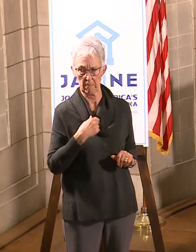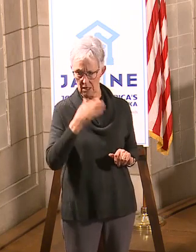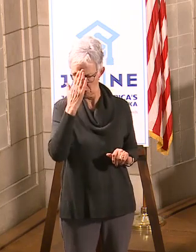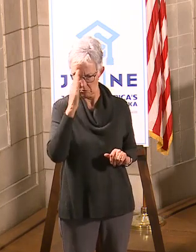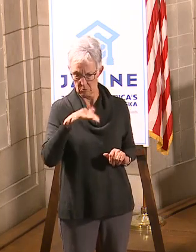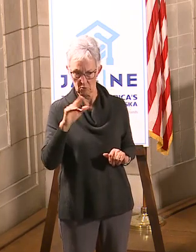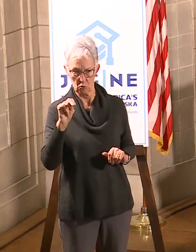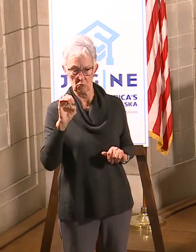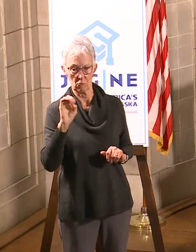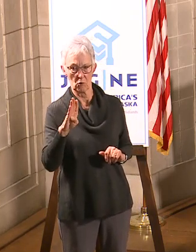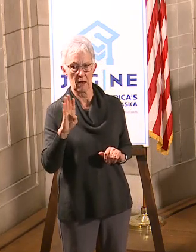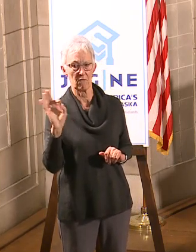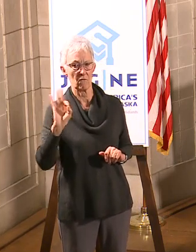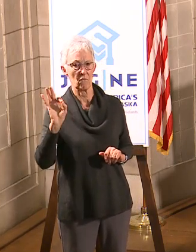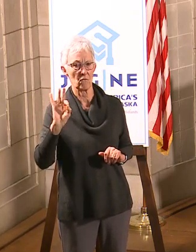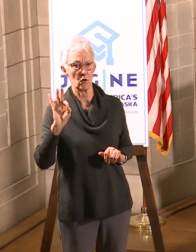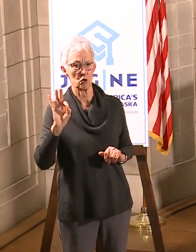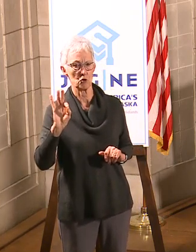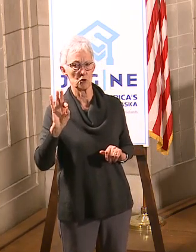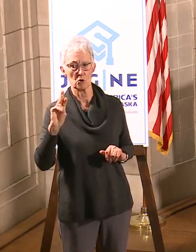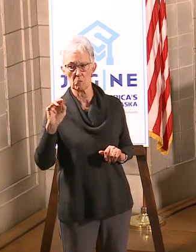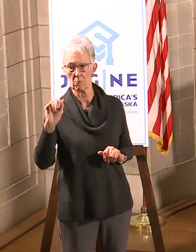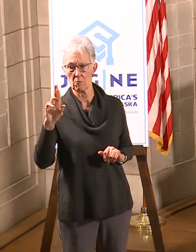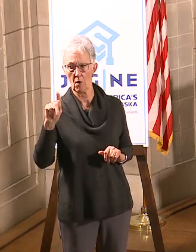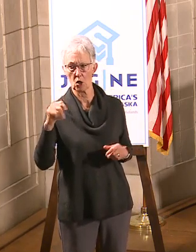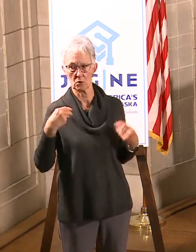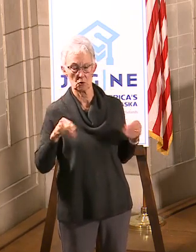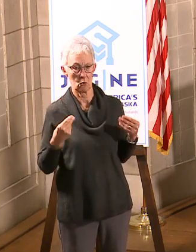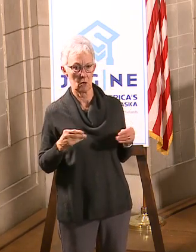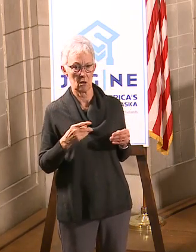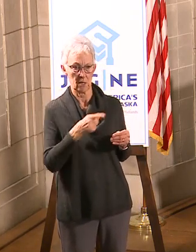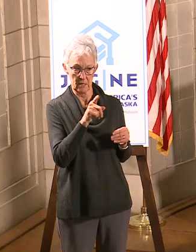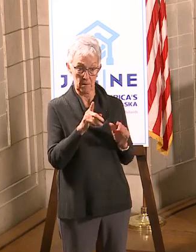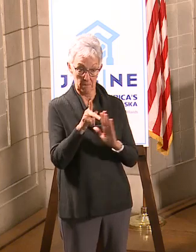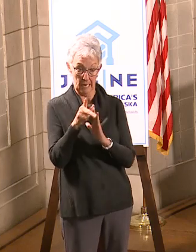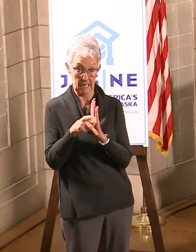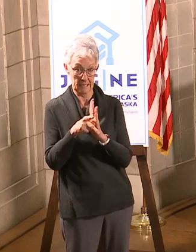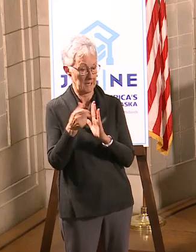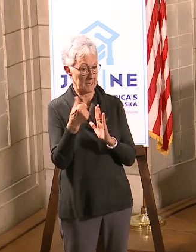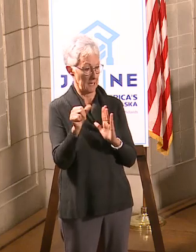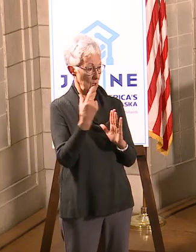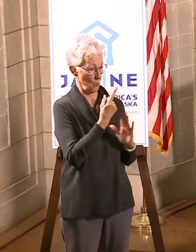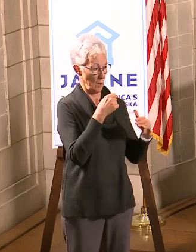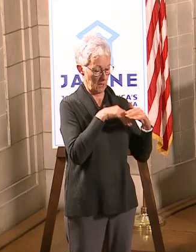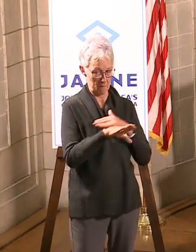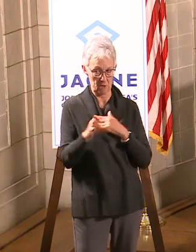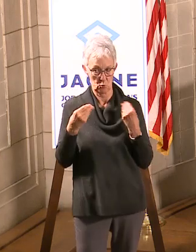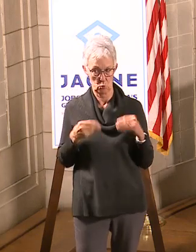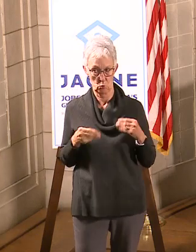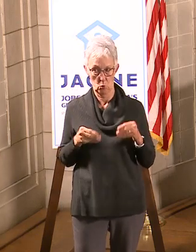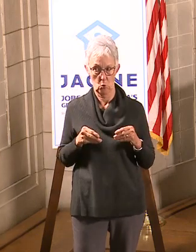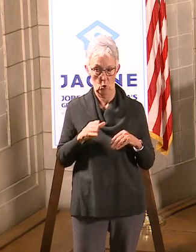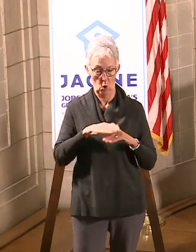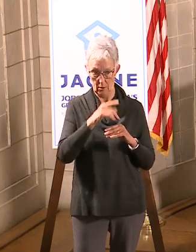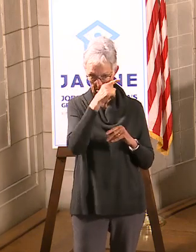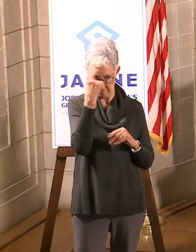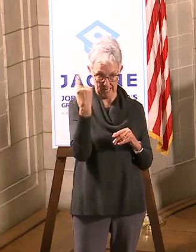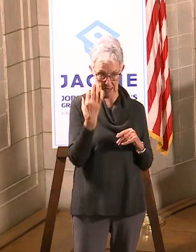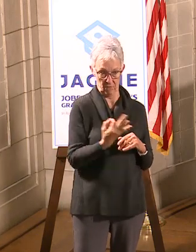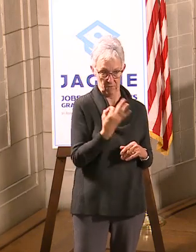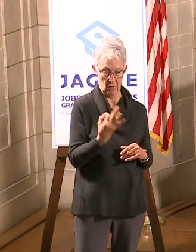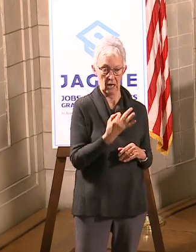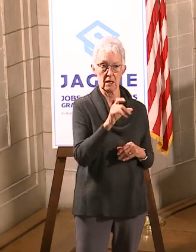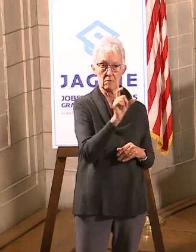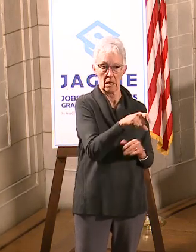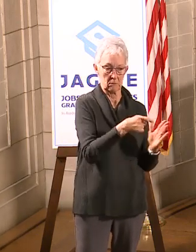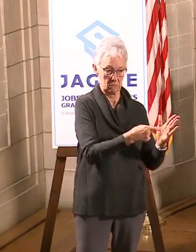Furniture Mart had made a policy that anybody who's coming into their store for Black Friday has to wear a mask. So I think retailers are taking the